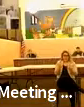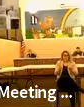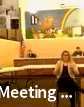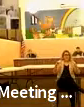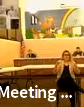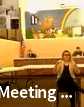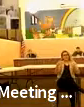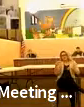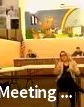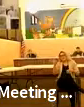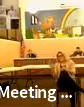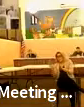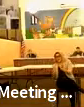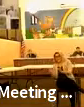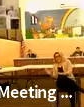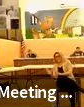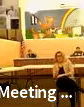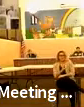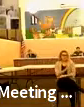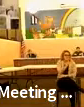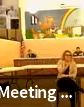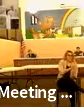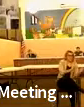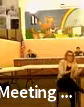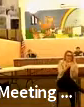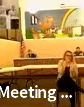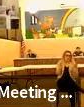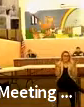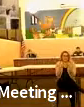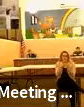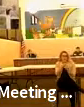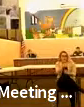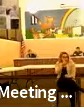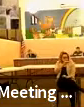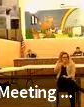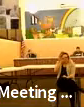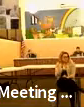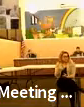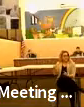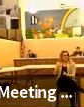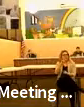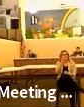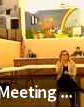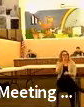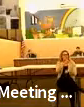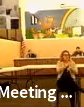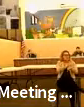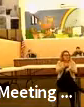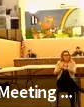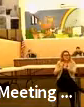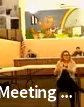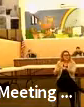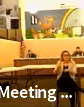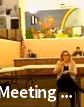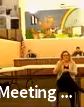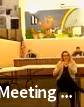exactly match. Essentially, they've relayed out the buildings within this parcel.